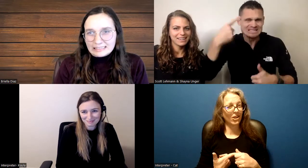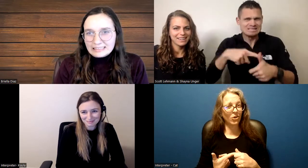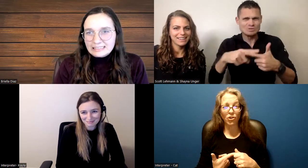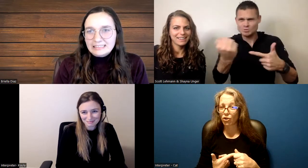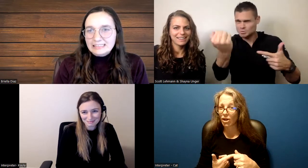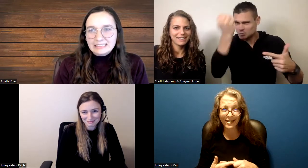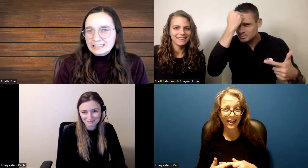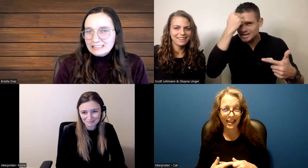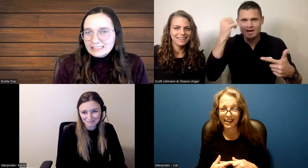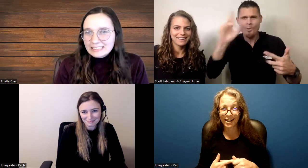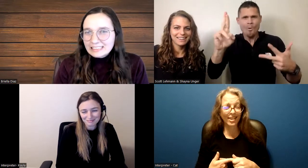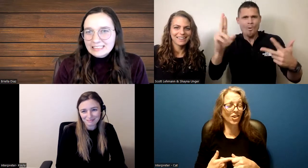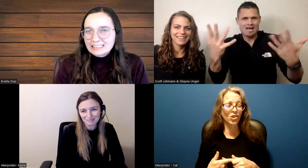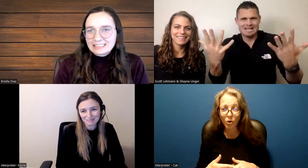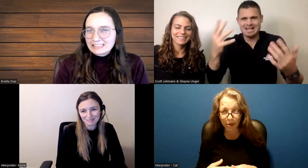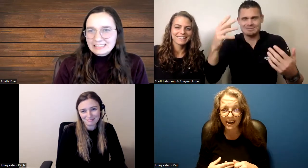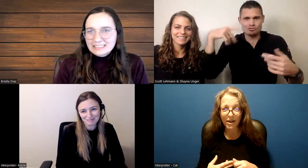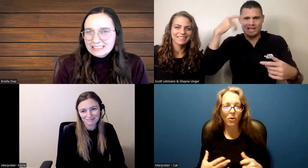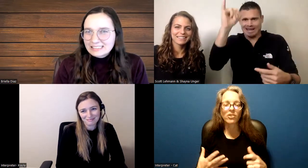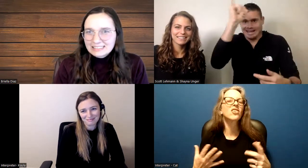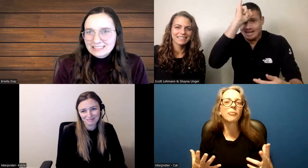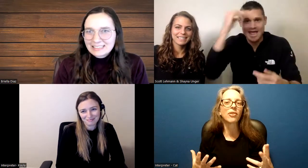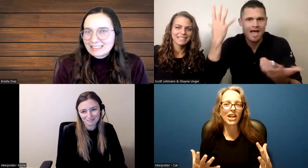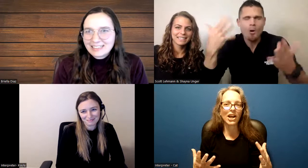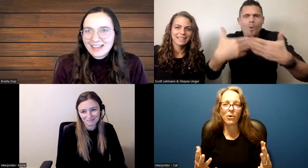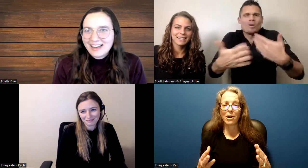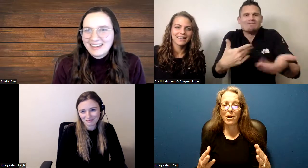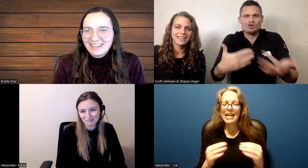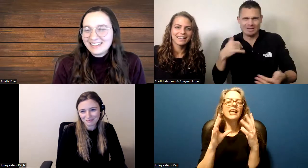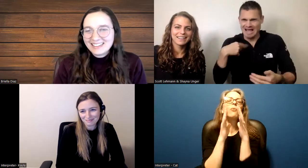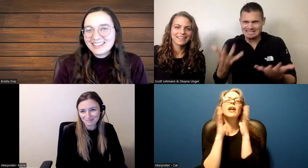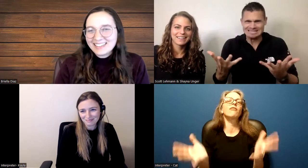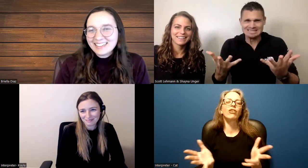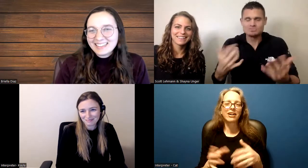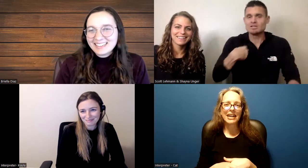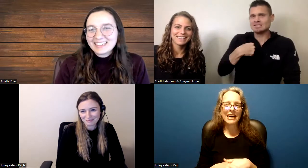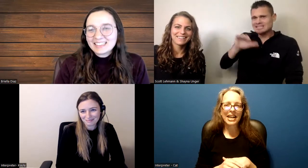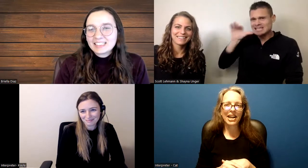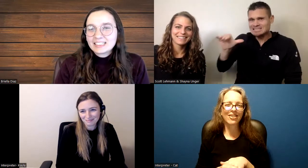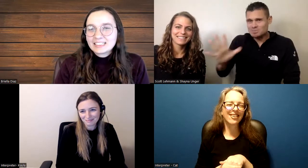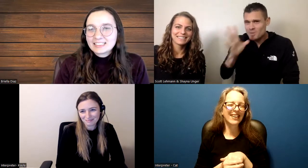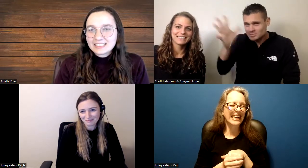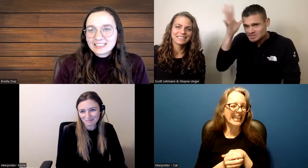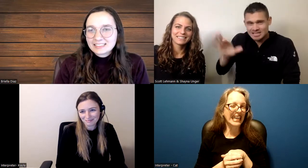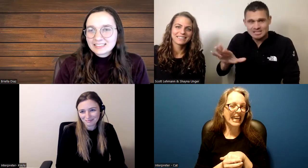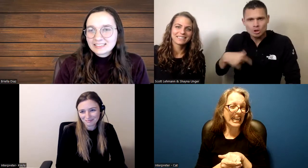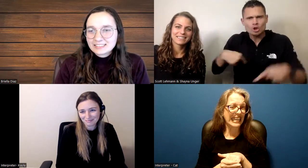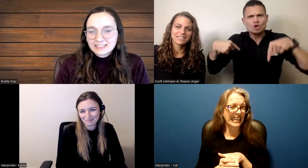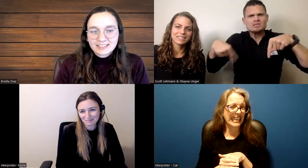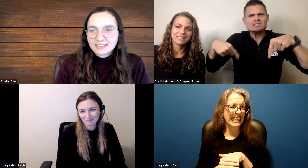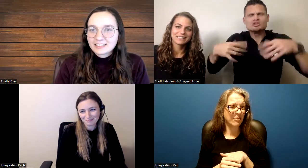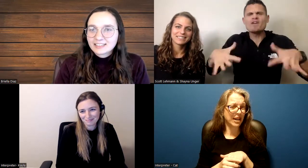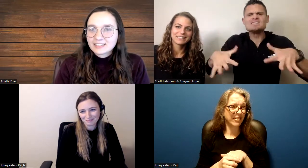be like, dude, you're crazy. It's stupid or something, you know, or I'm an idiot, whatever, you know. So I was like, ah,